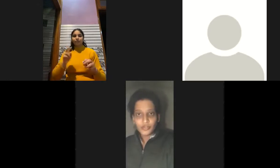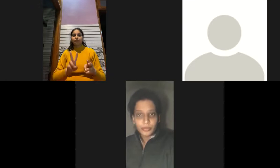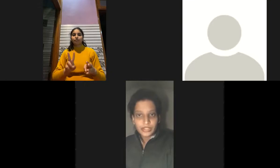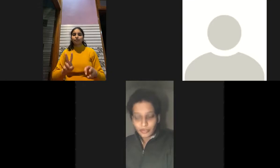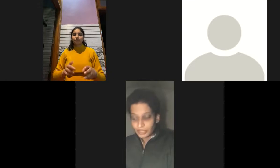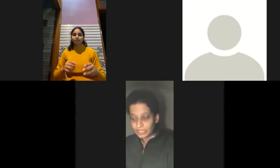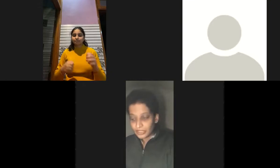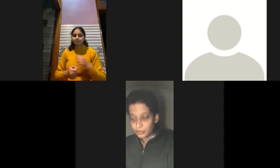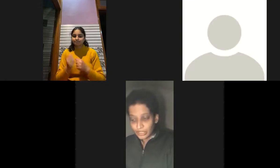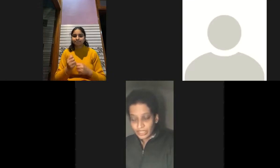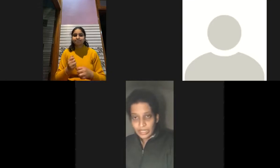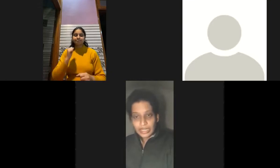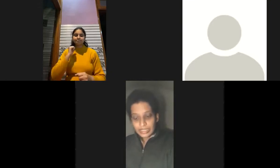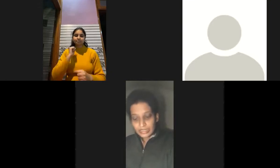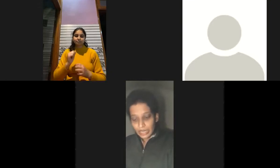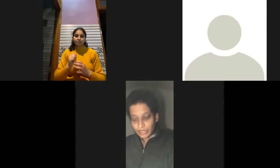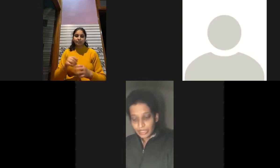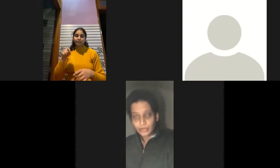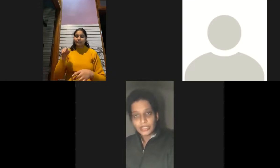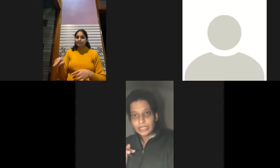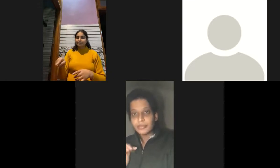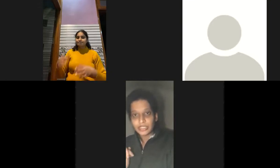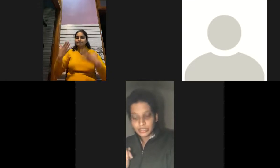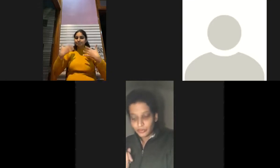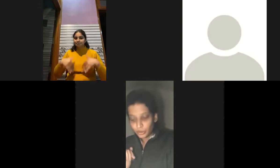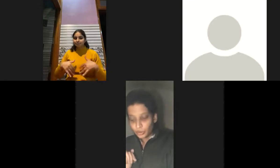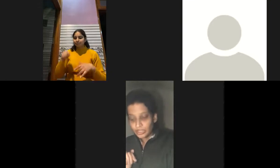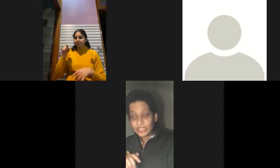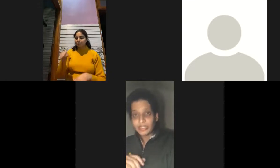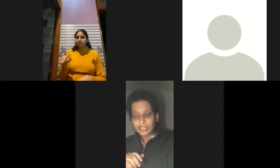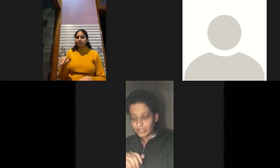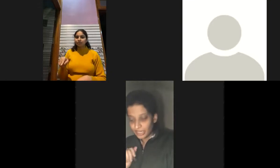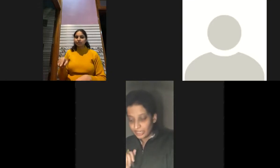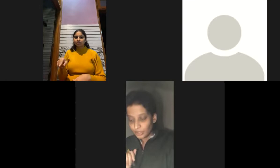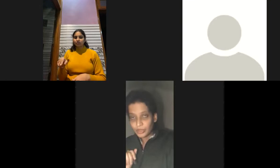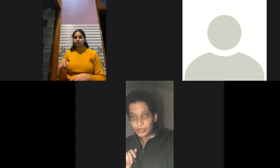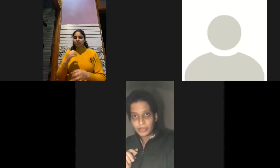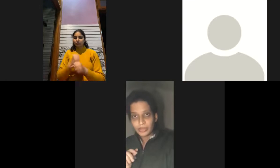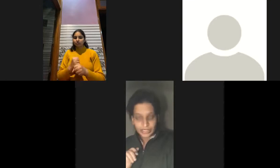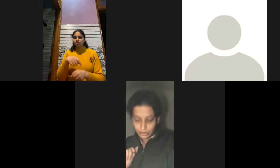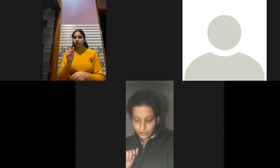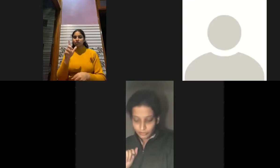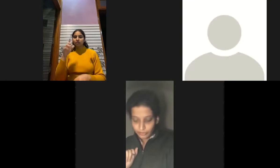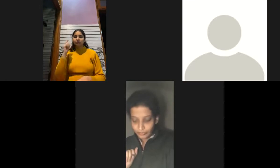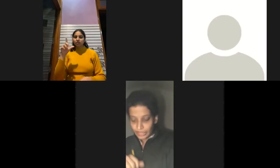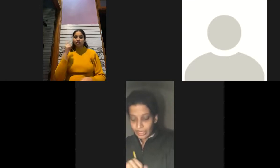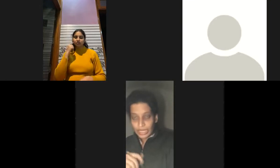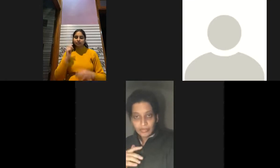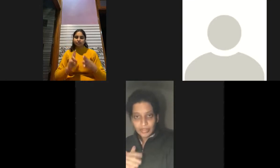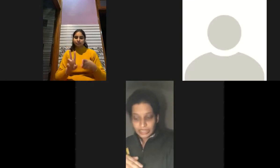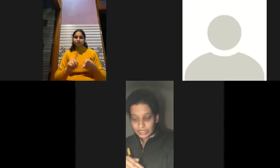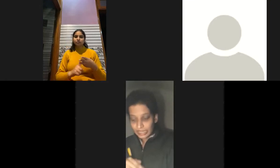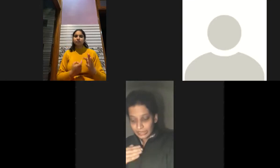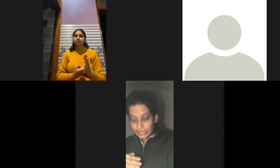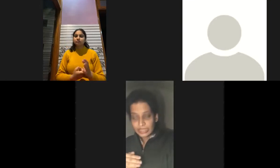of normative from Gulliver's body, it is now attached to the Lilliputians for whom Gulliver is a giant to be made a spectacle of.